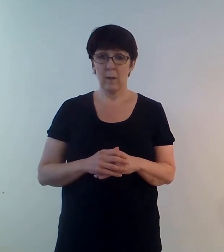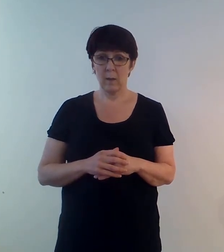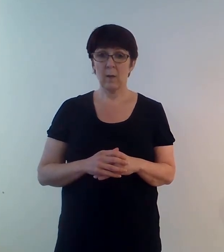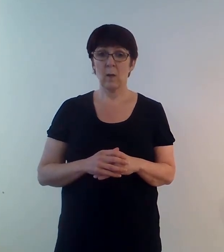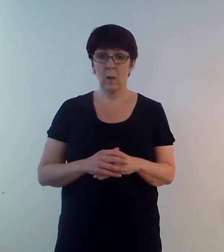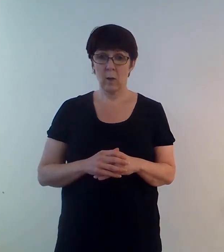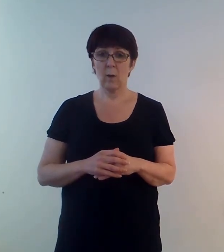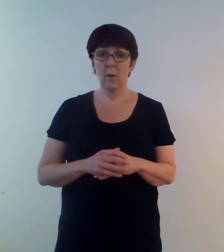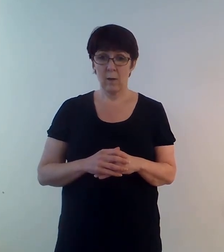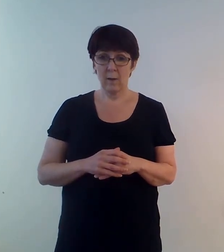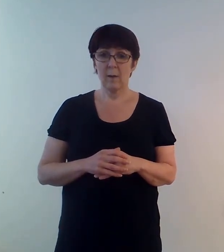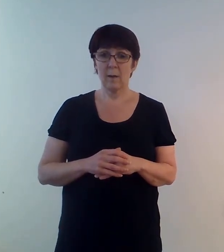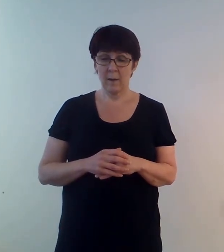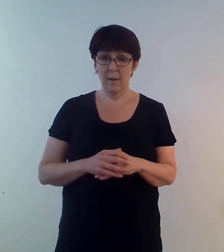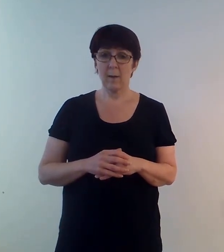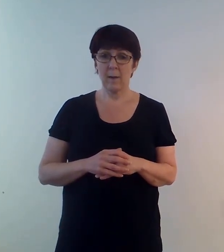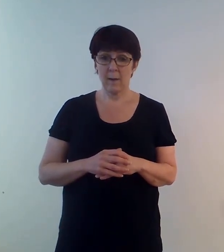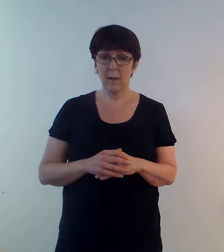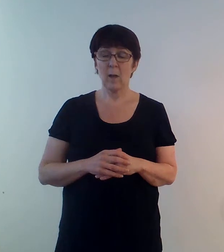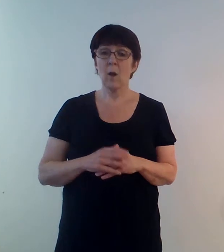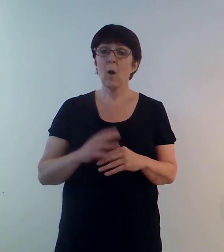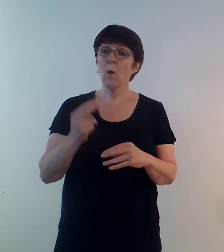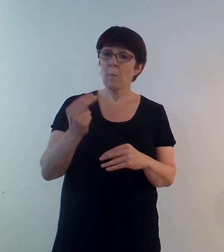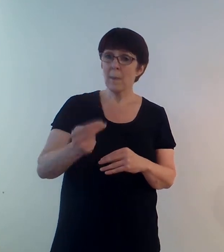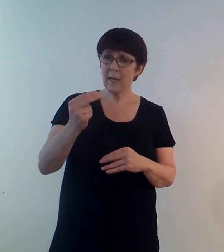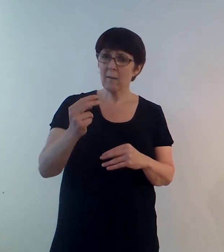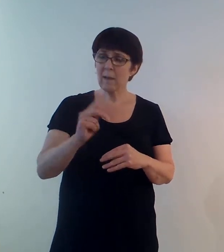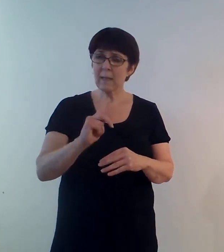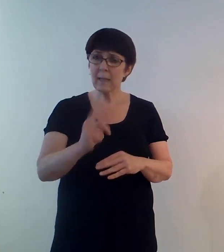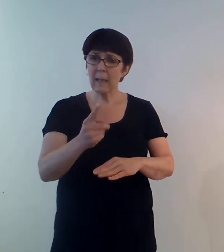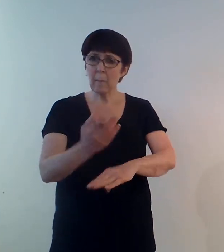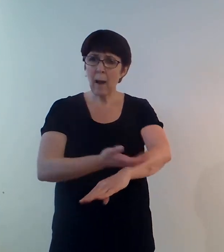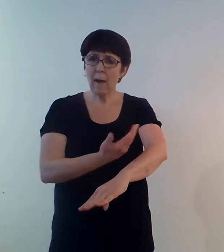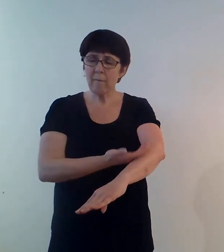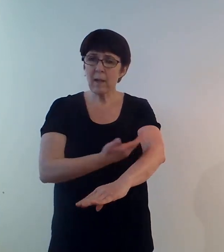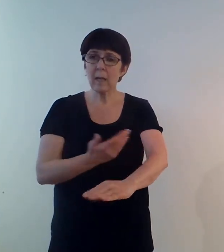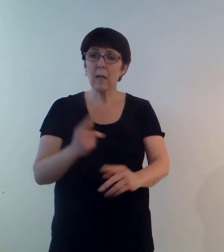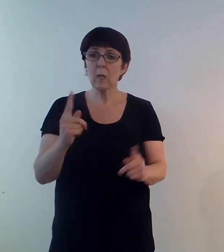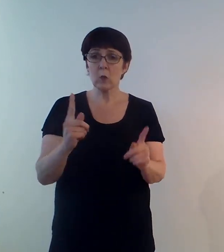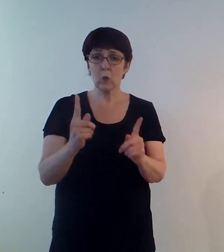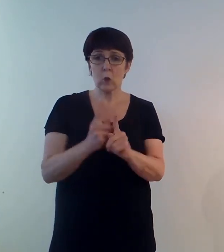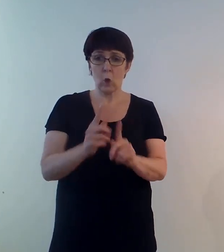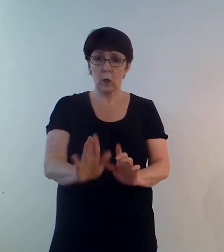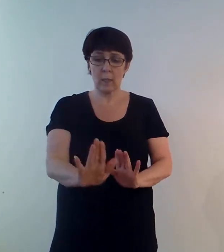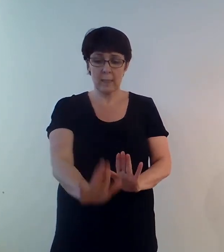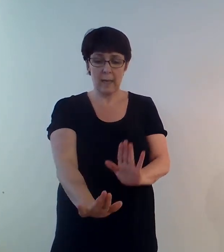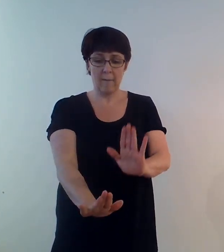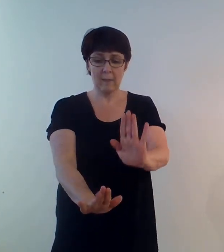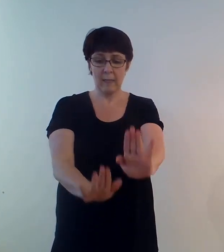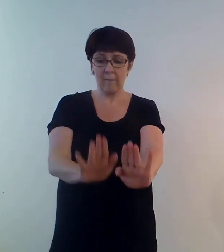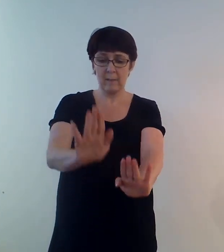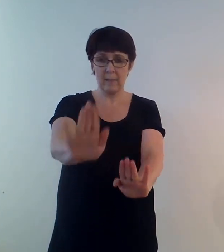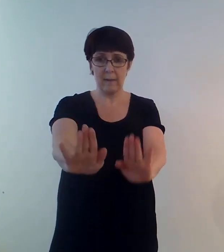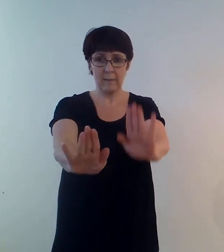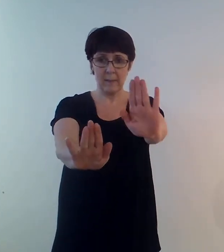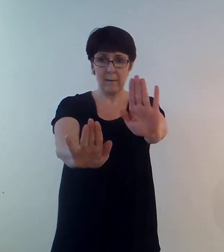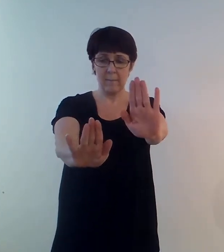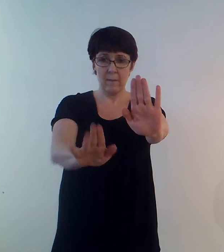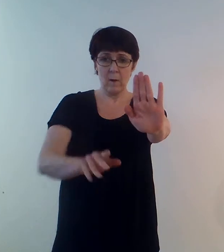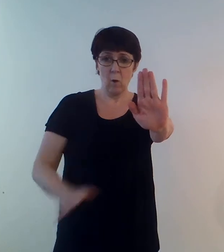going to walk our hands forwards to the front support, pause, and then our legs follow back to that position, and then we go all